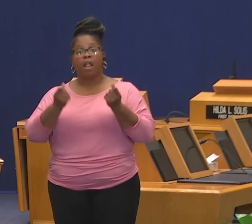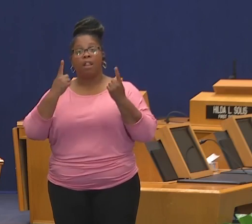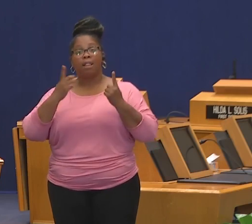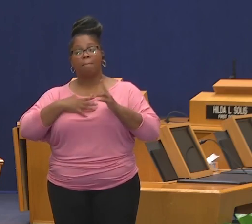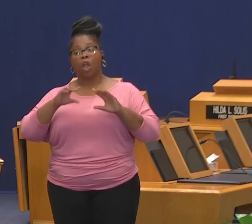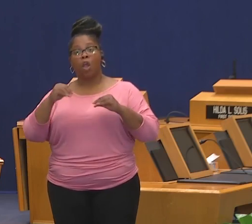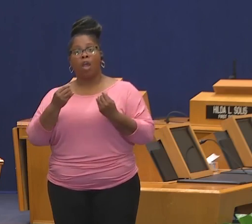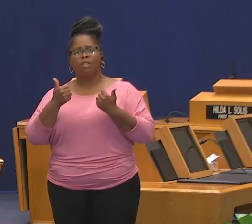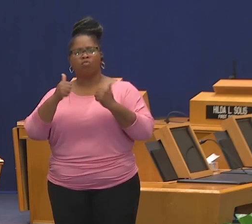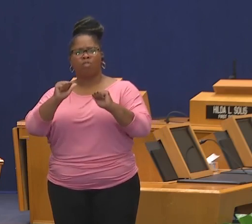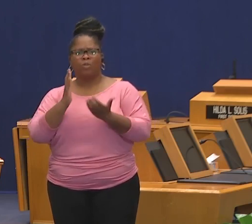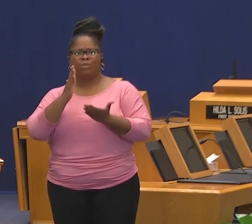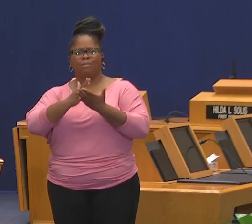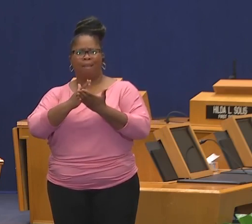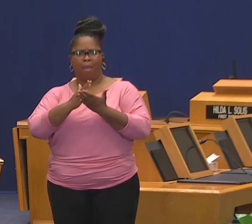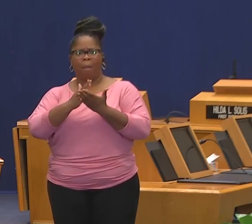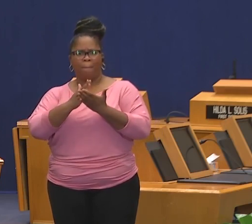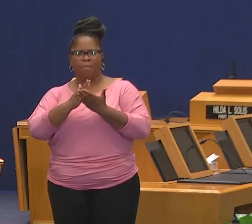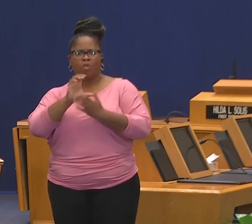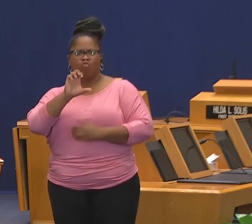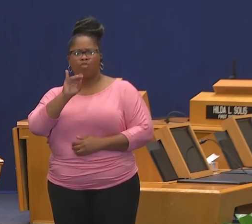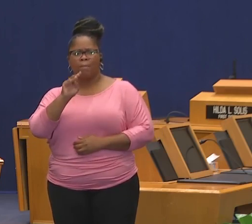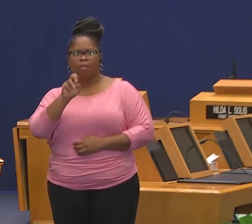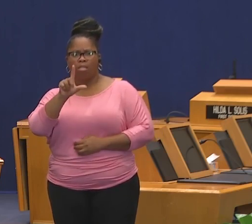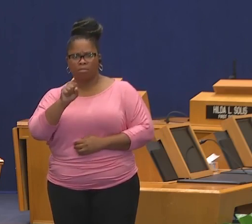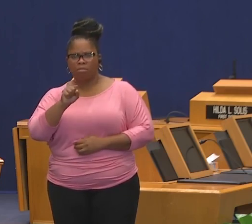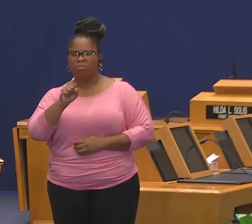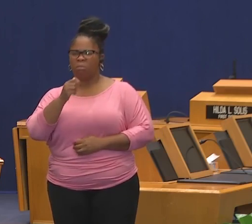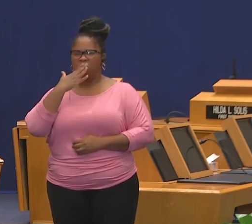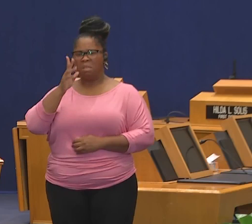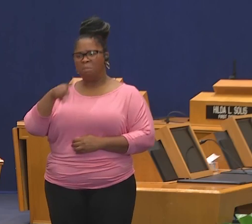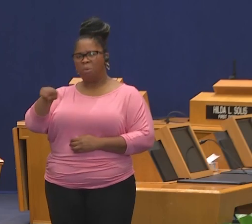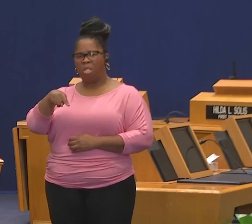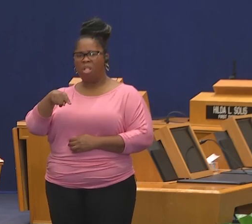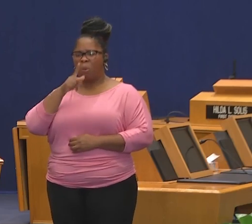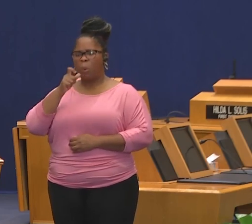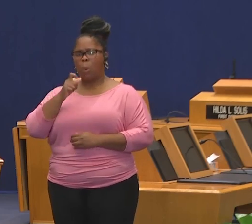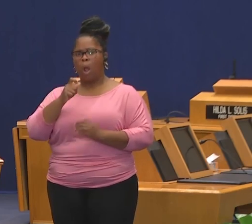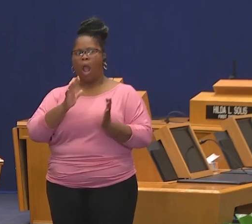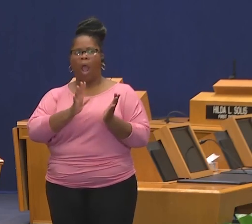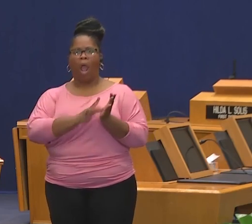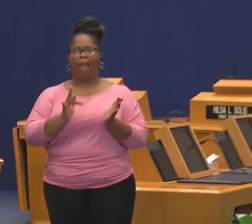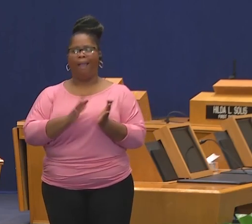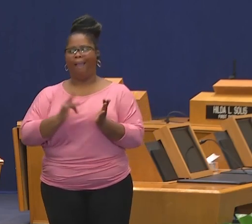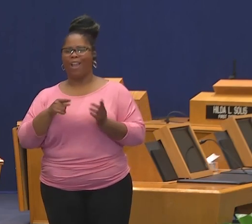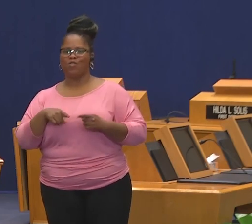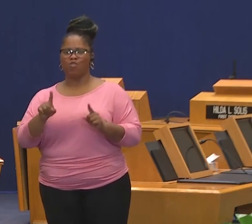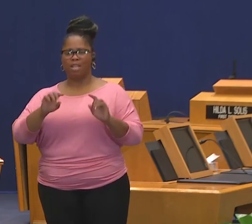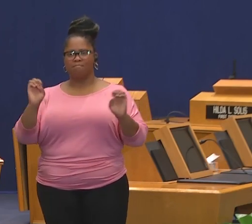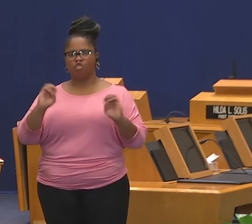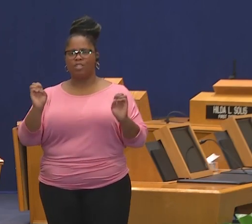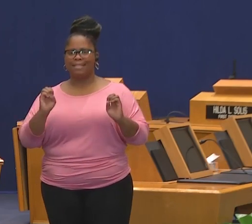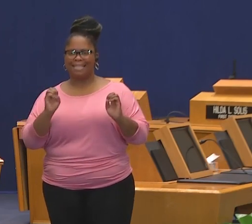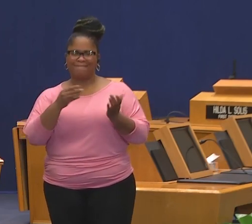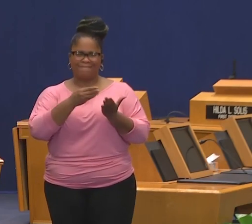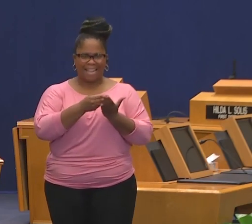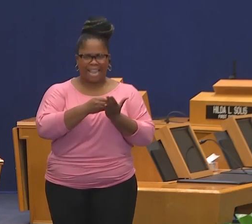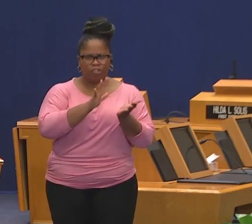stop the criminals who are using this public health emergency to take advantage of people financially, either